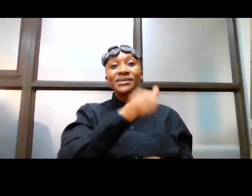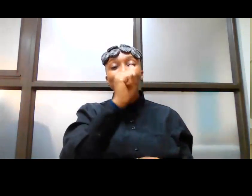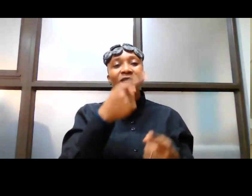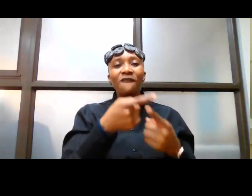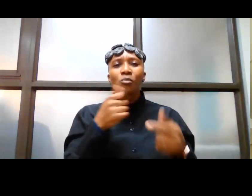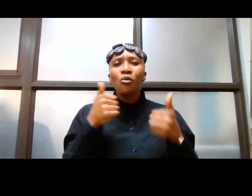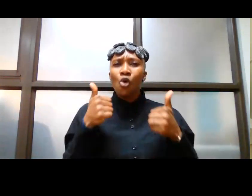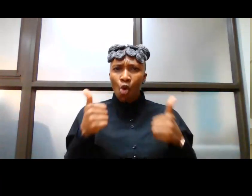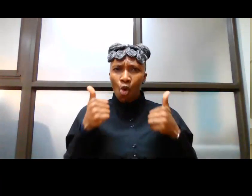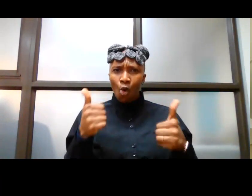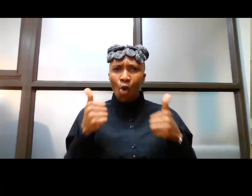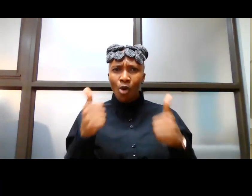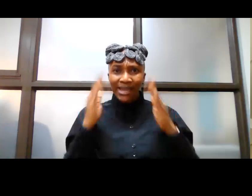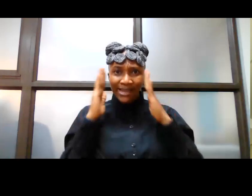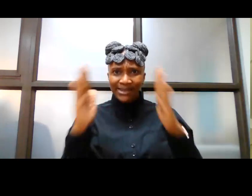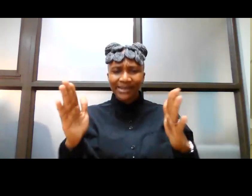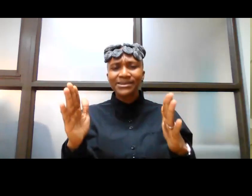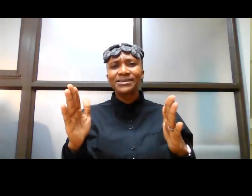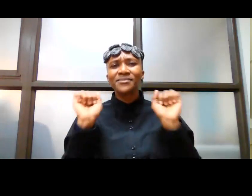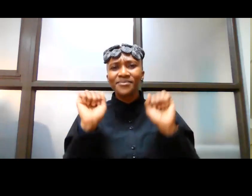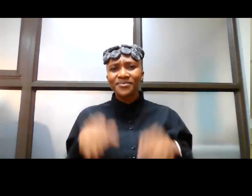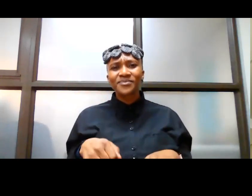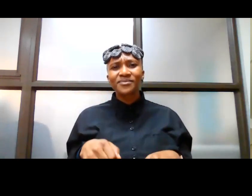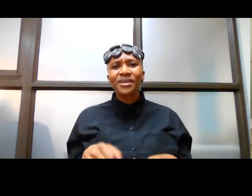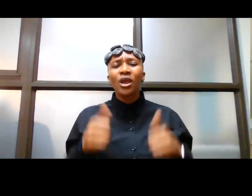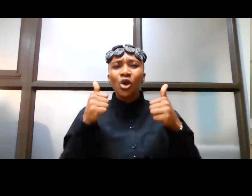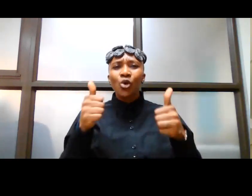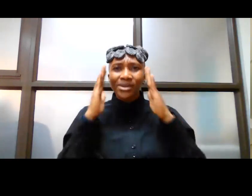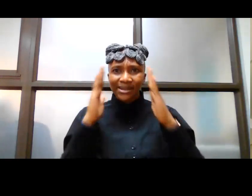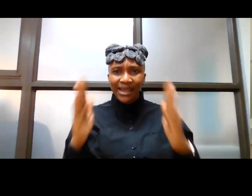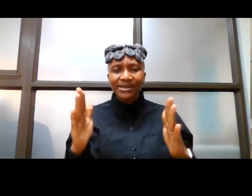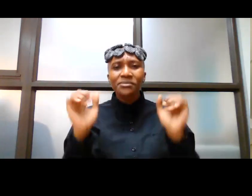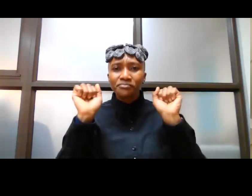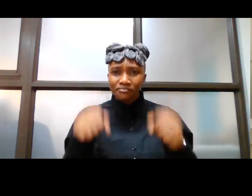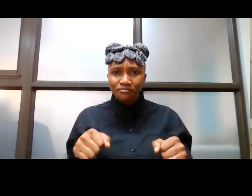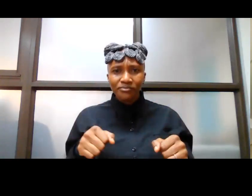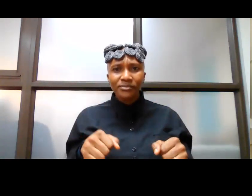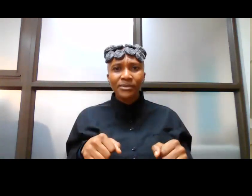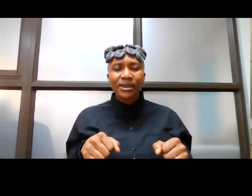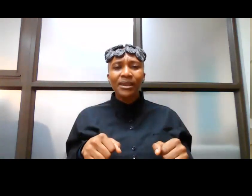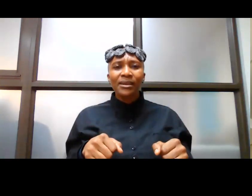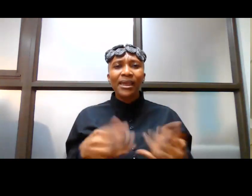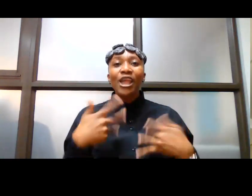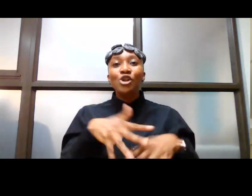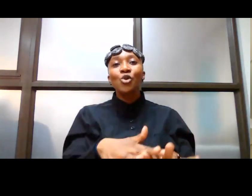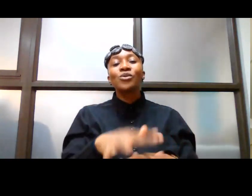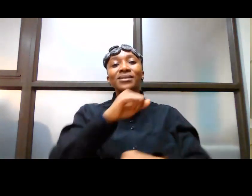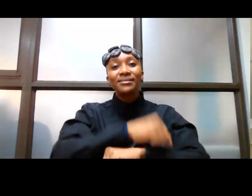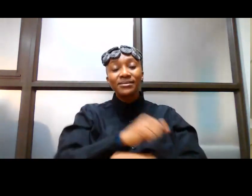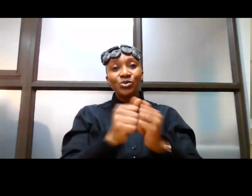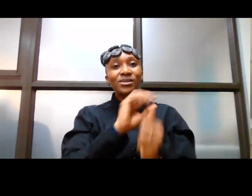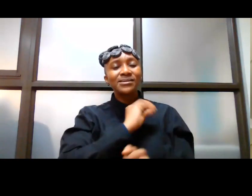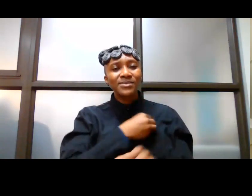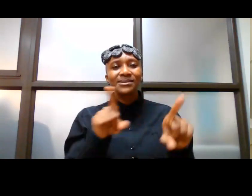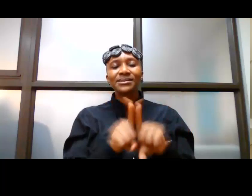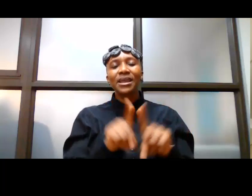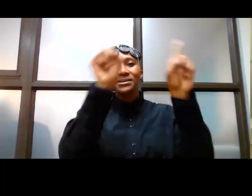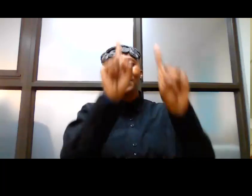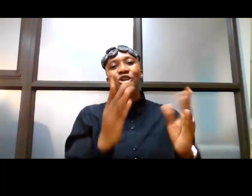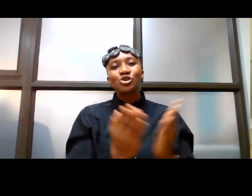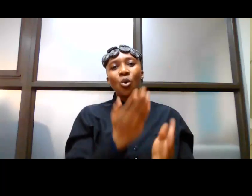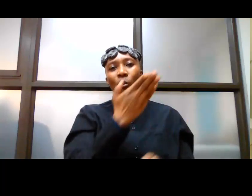it is still out of good intention to be able to include learners with disabilities. That's why special schools